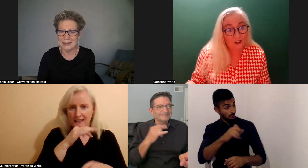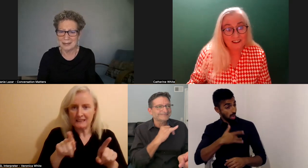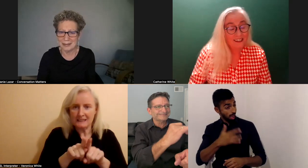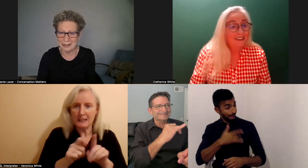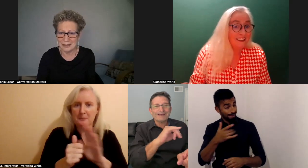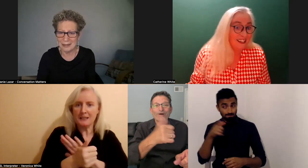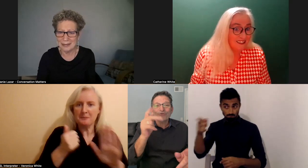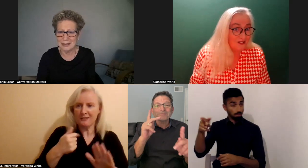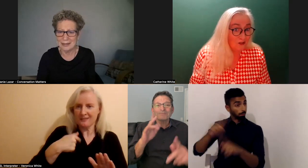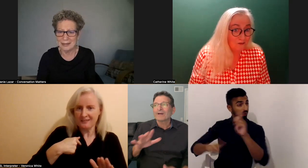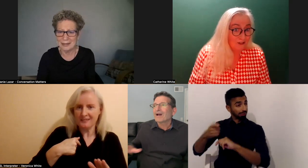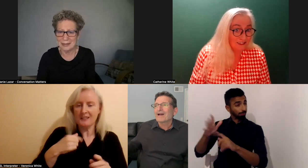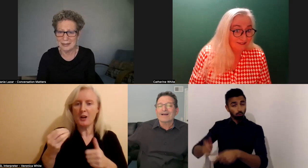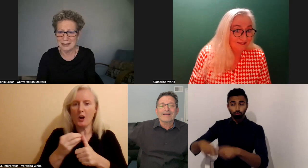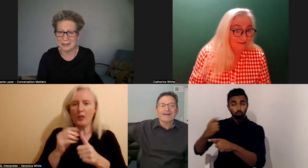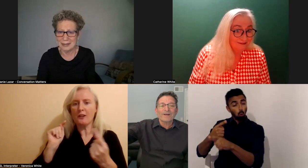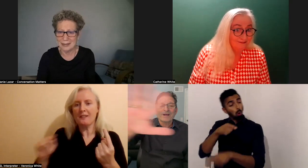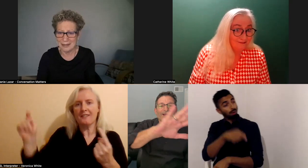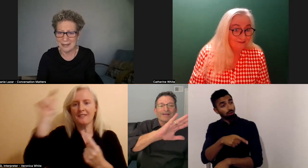there in the world that I didn't know about.